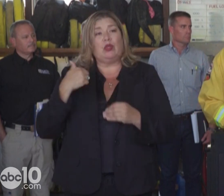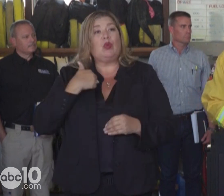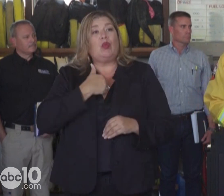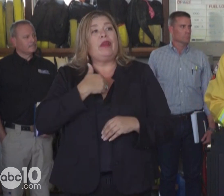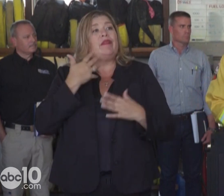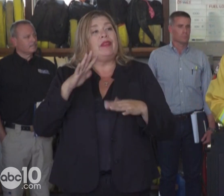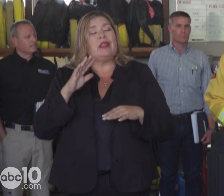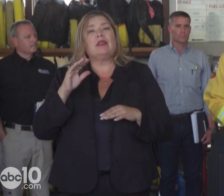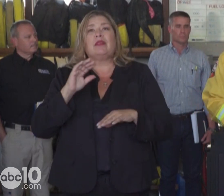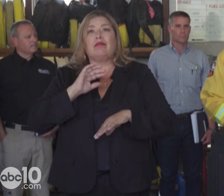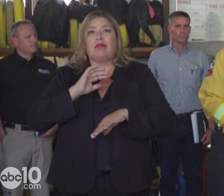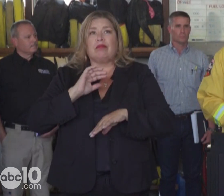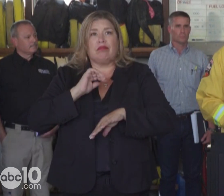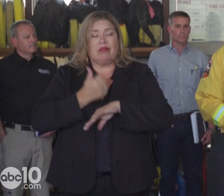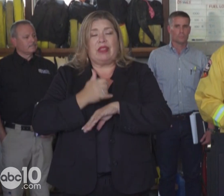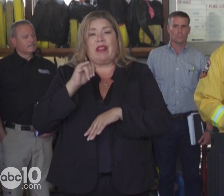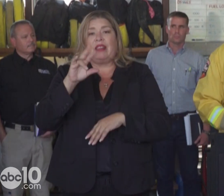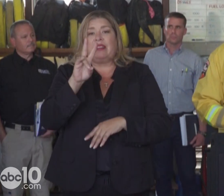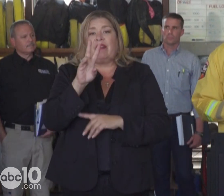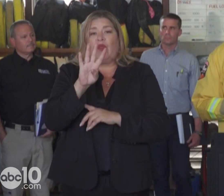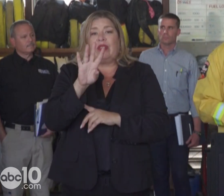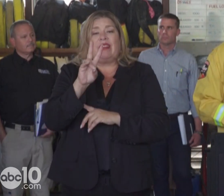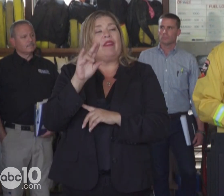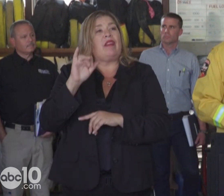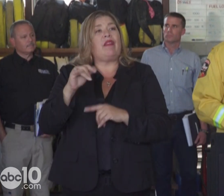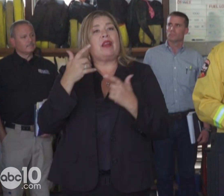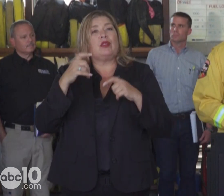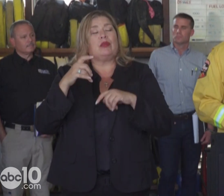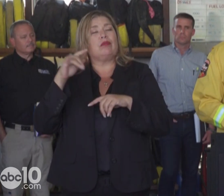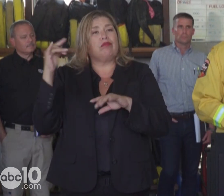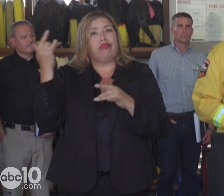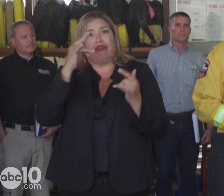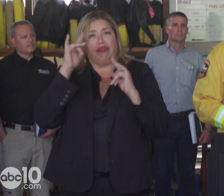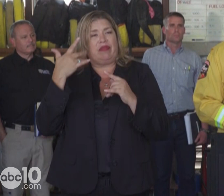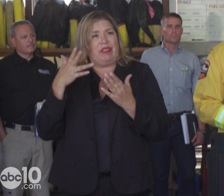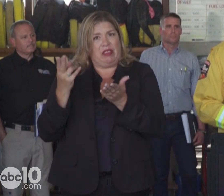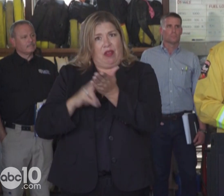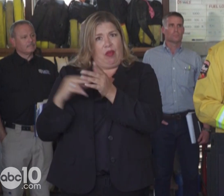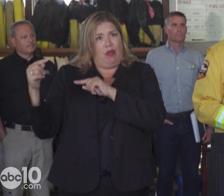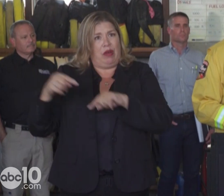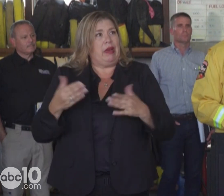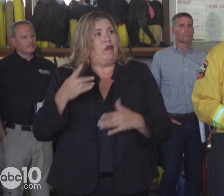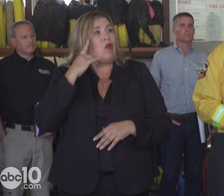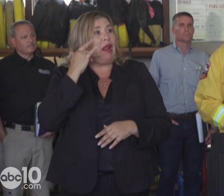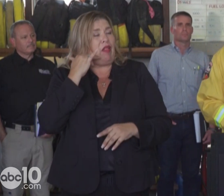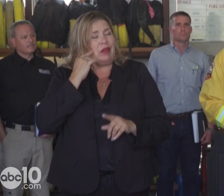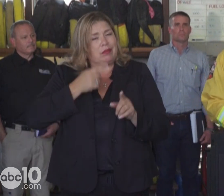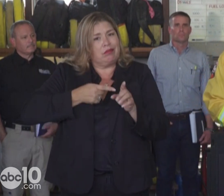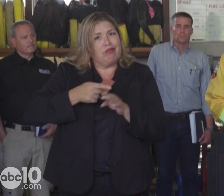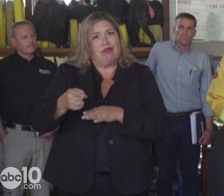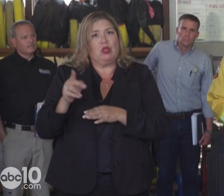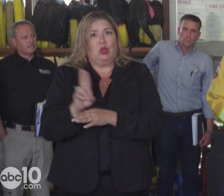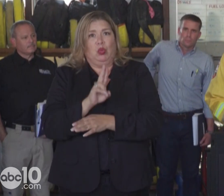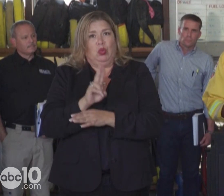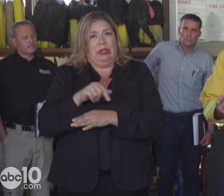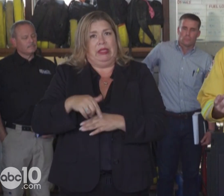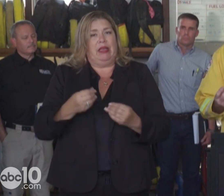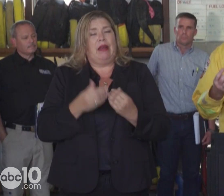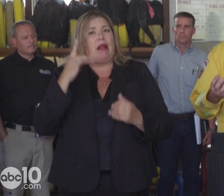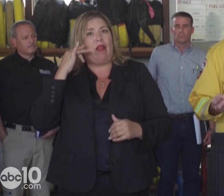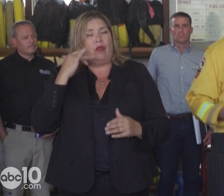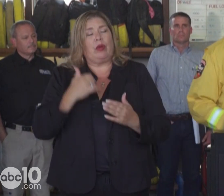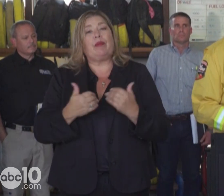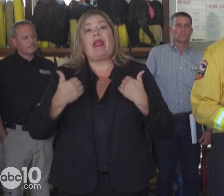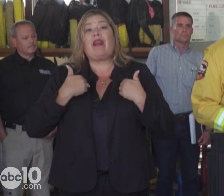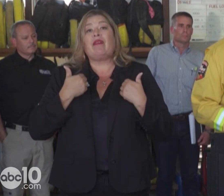the 747 Global Super Tanker on contract for California exclusive use. There are